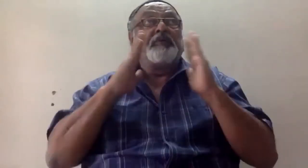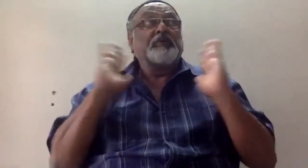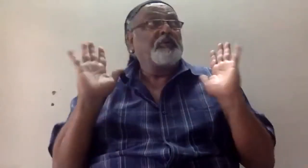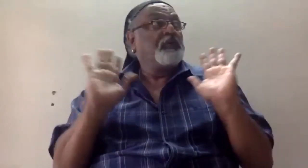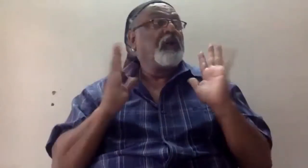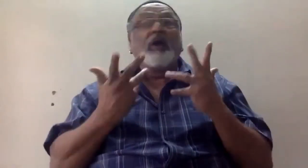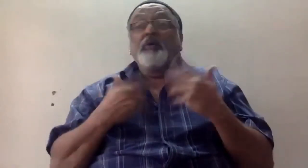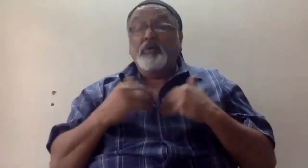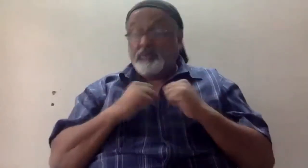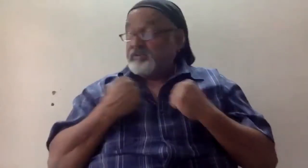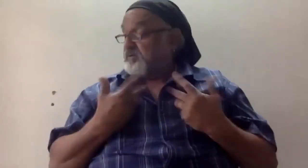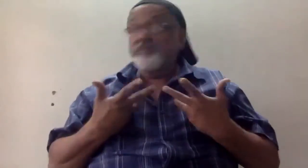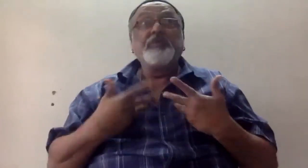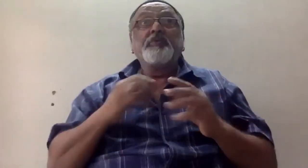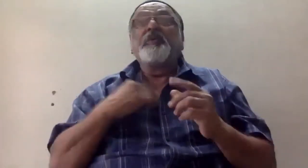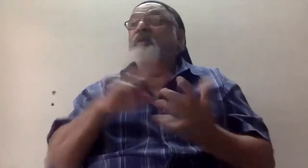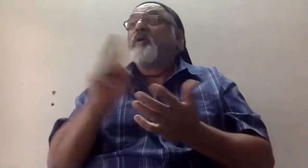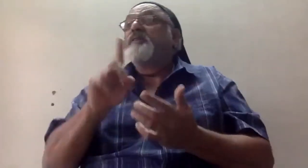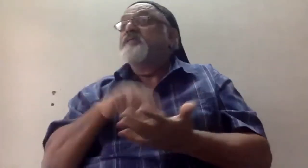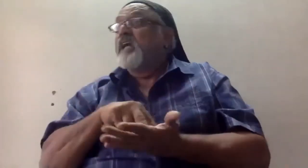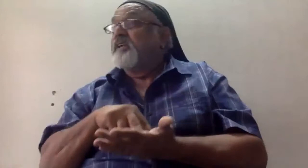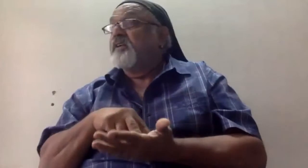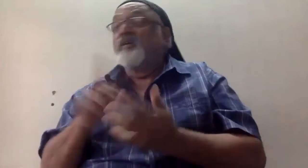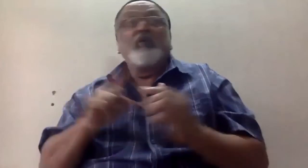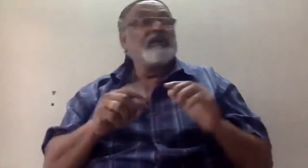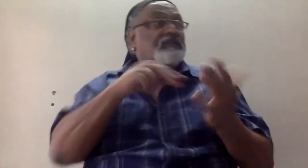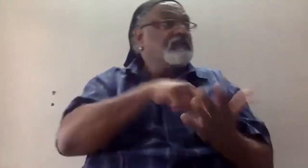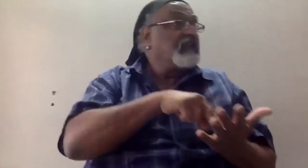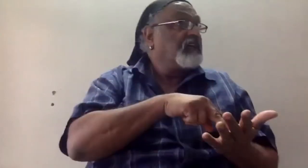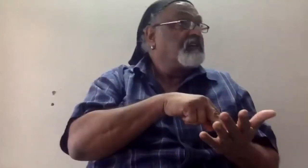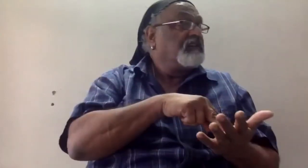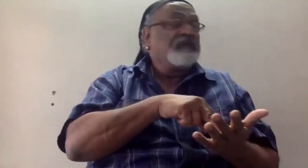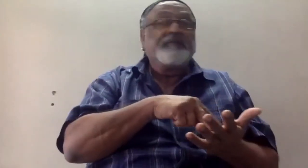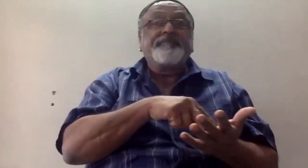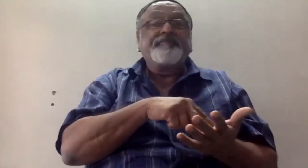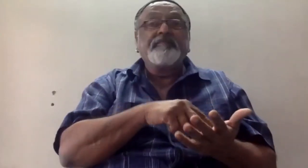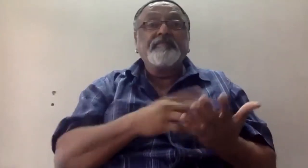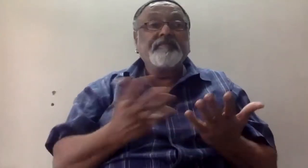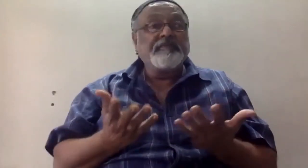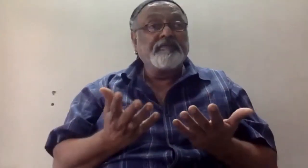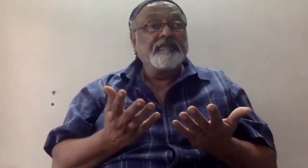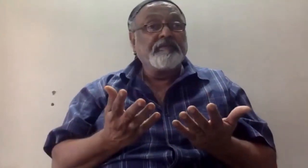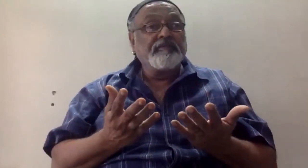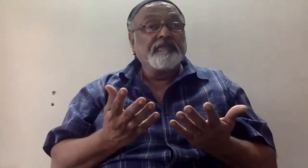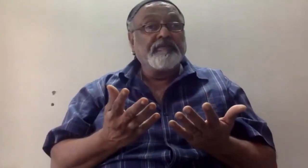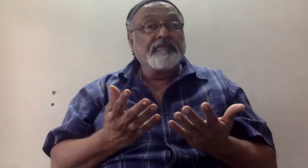my situation, where will I stand in a typical courtroom. Of course, this also happens with many of our clients, whether